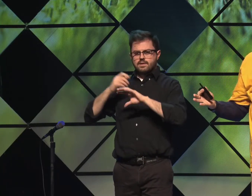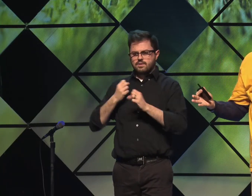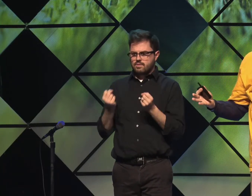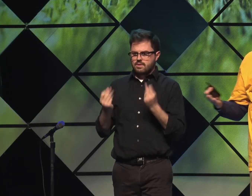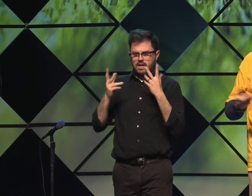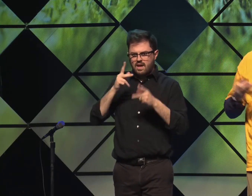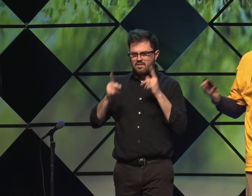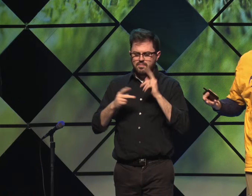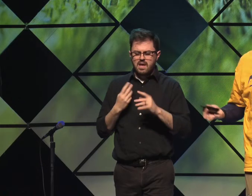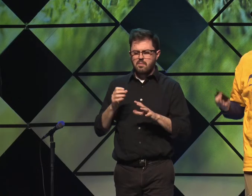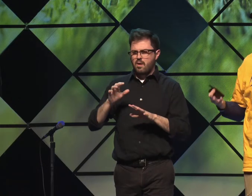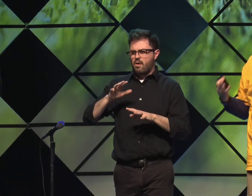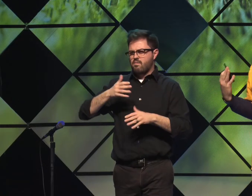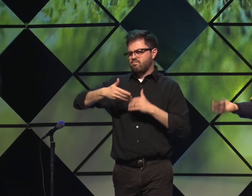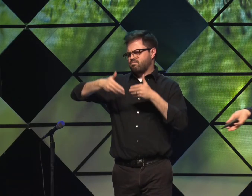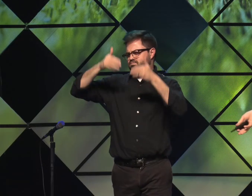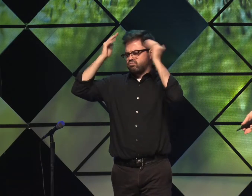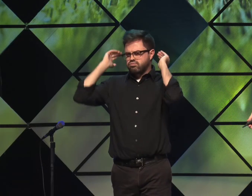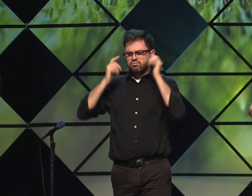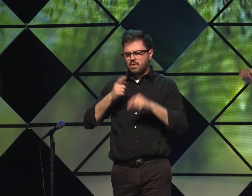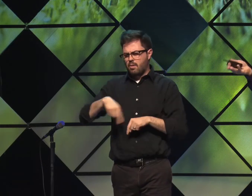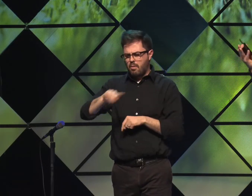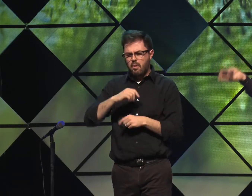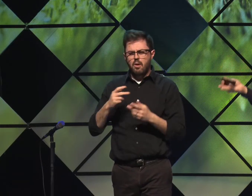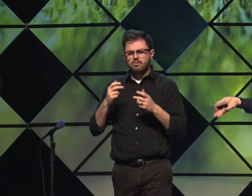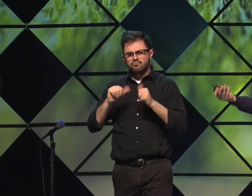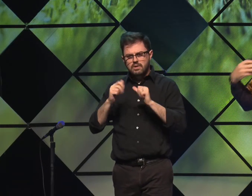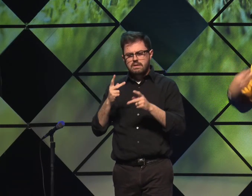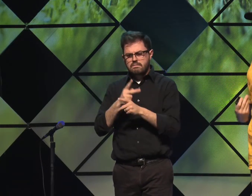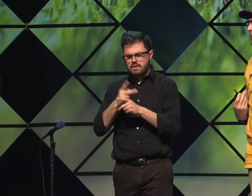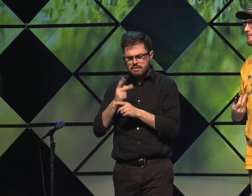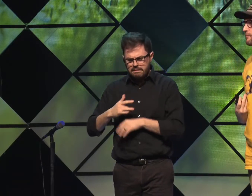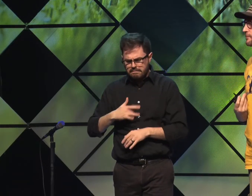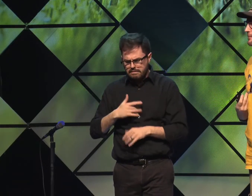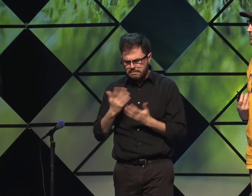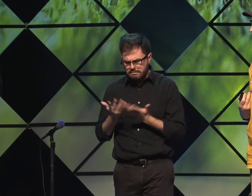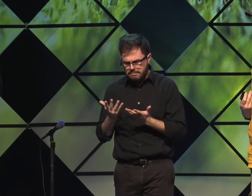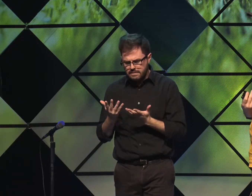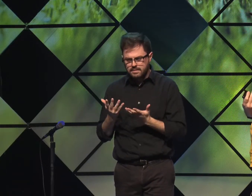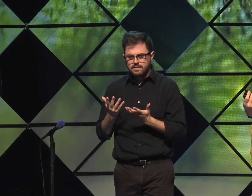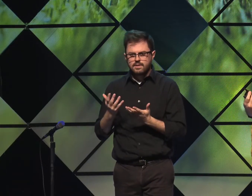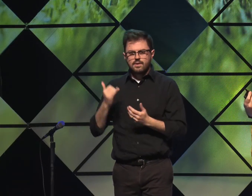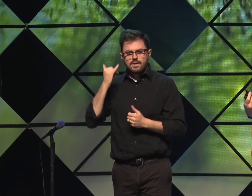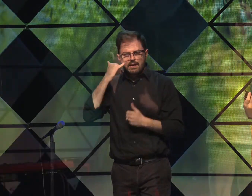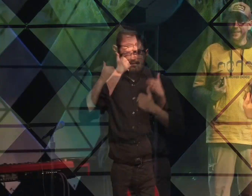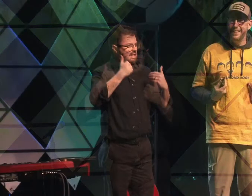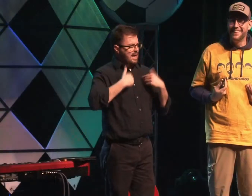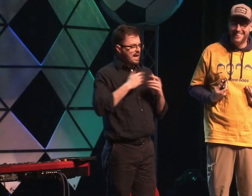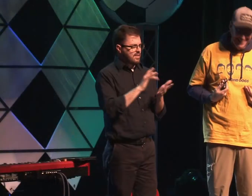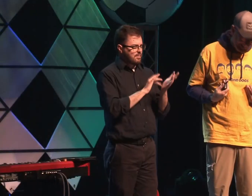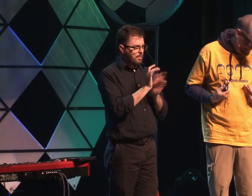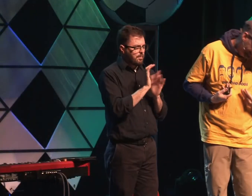pie, and everybody's trying to figure out what they feel. Now, if they had the Bible and me,